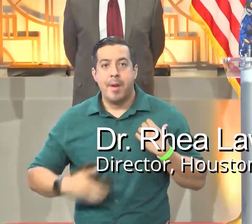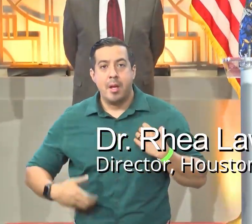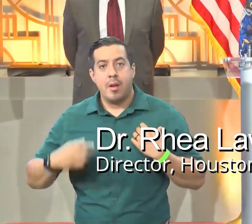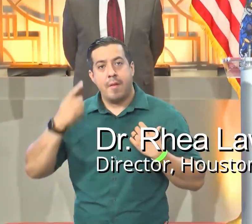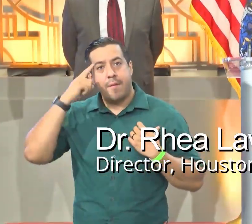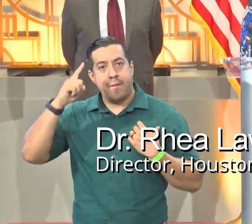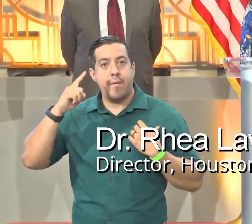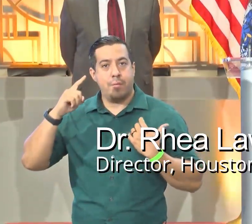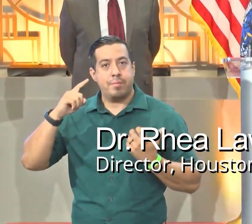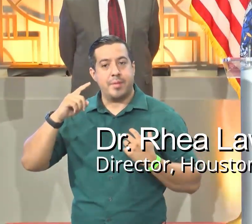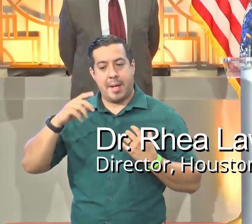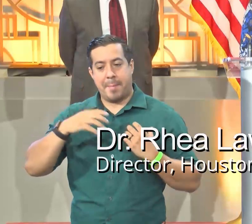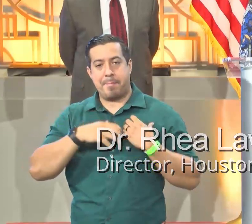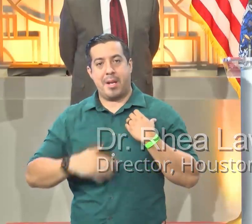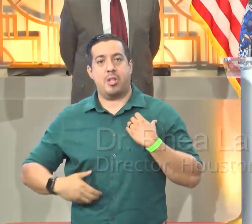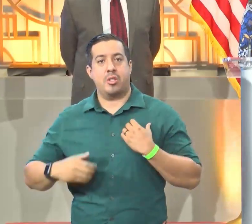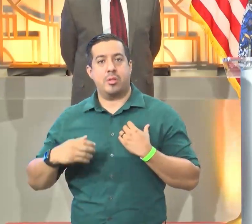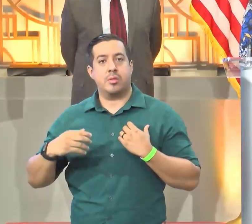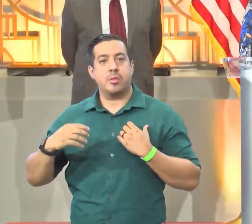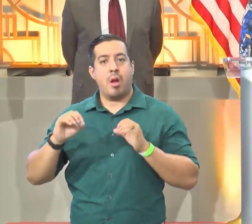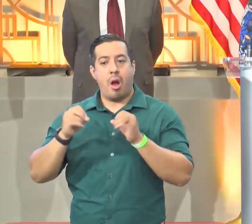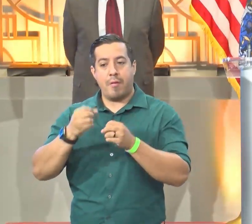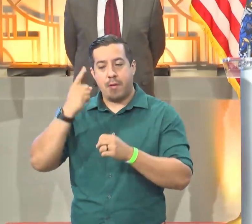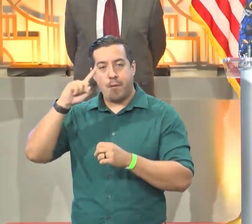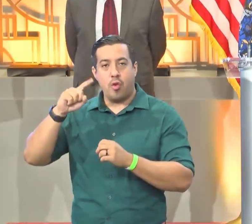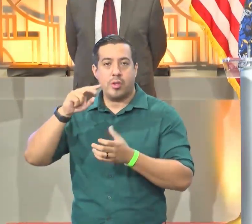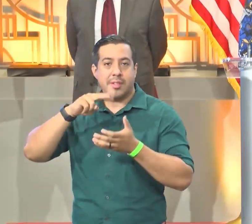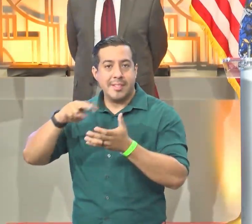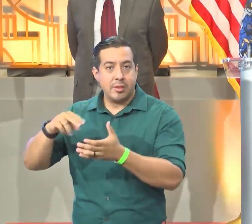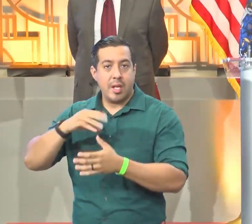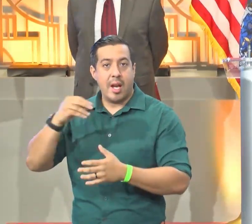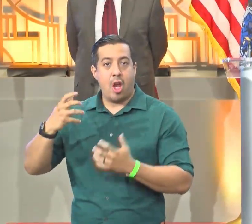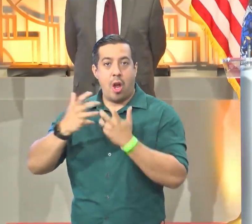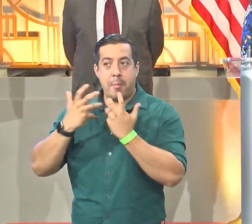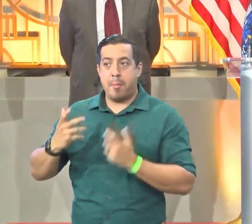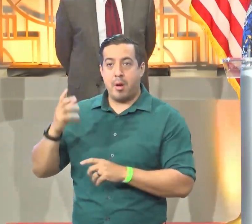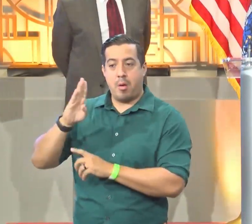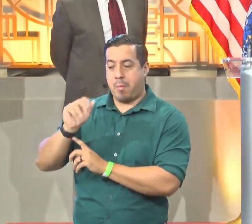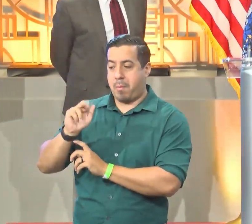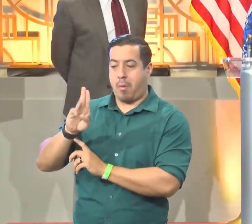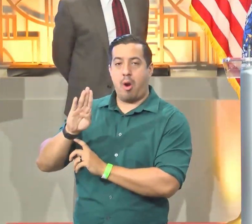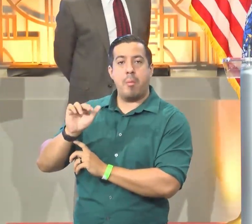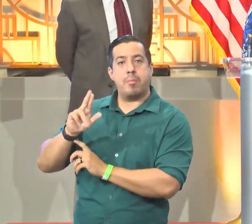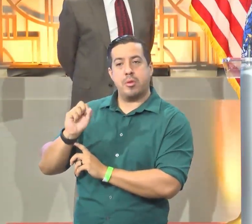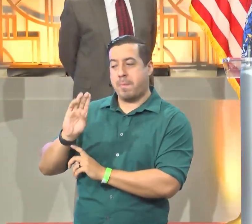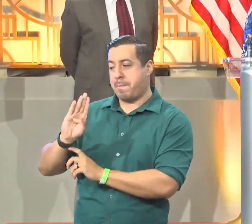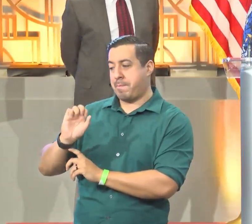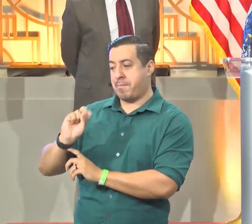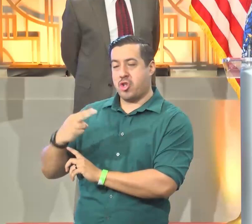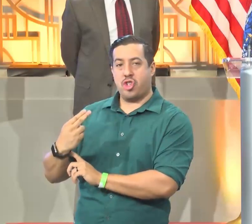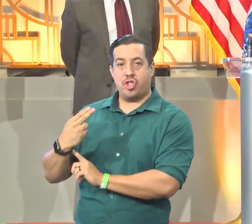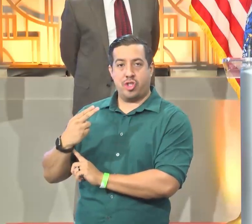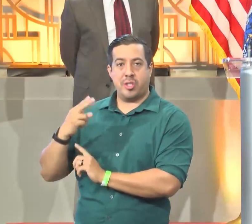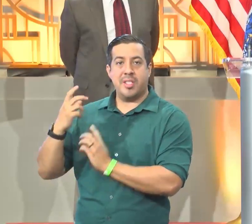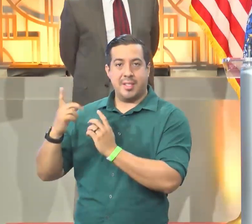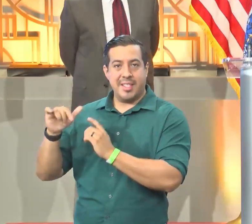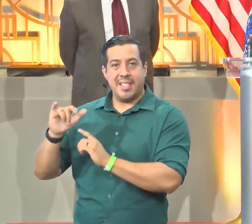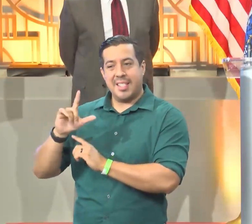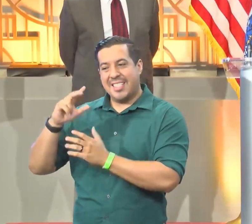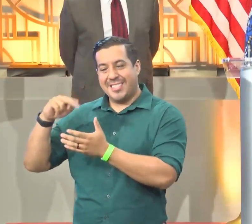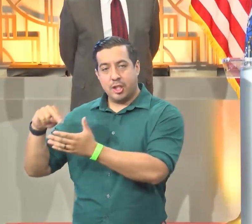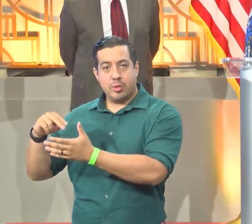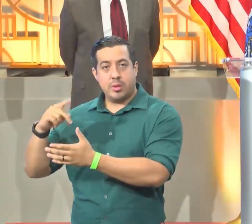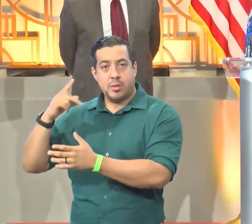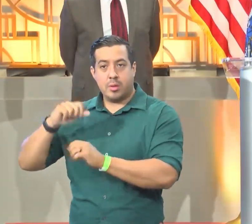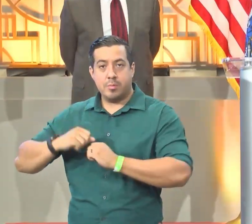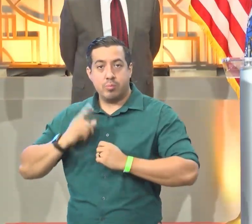Adult Literacy, and our partners at the Barbara Bush Houston Literacy Foundation to launch the Blueprint